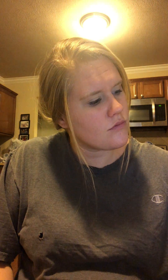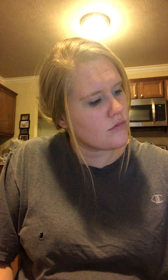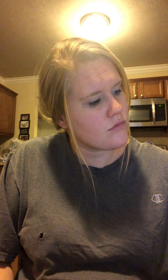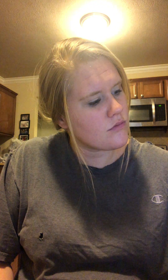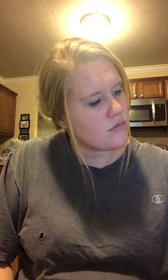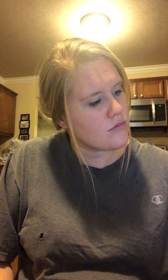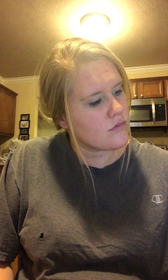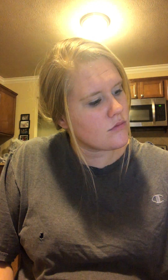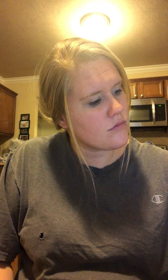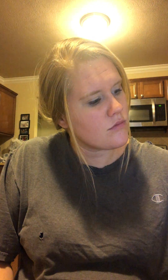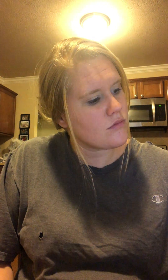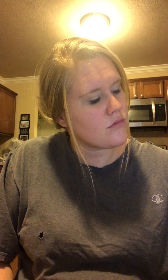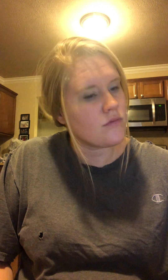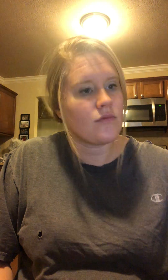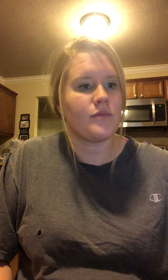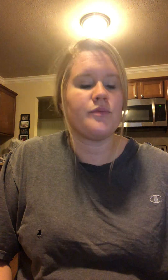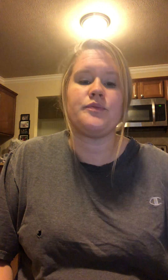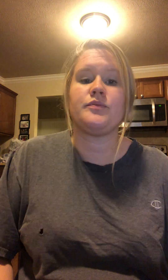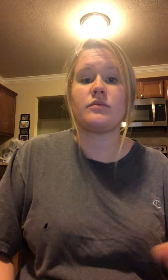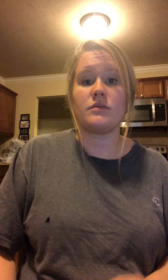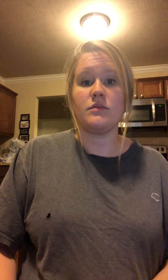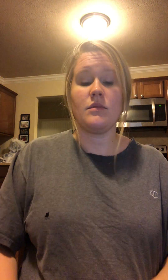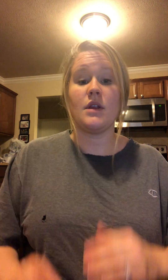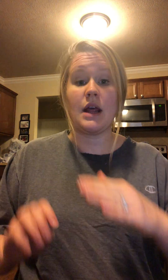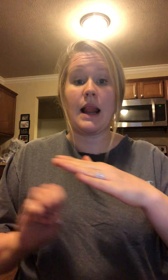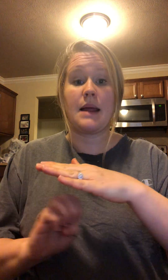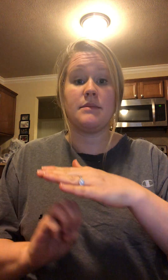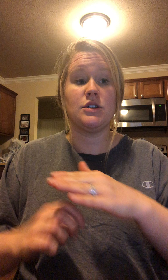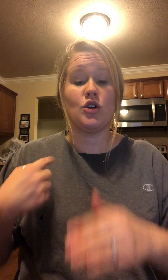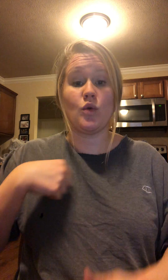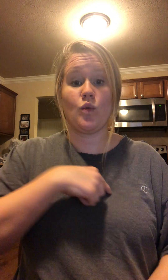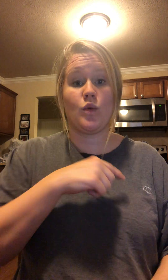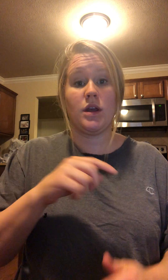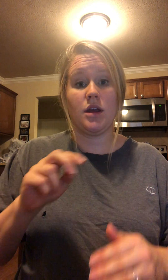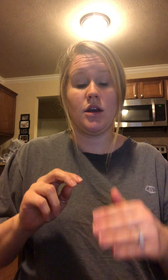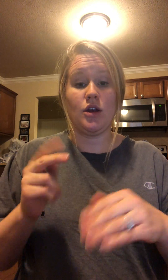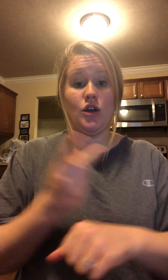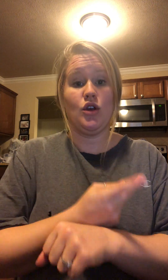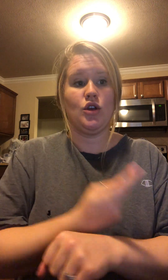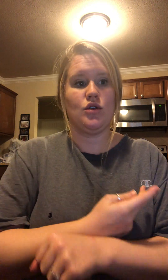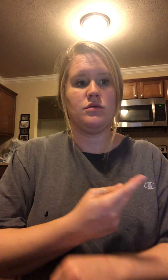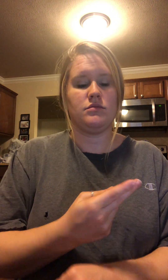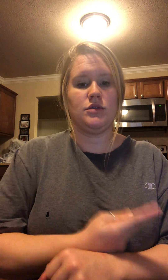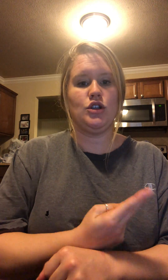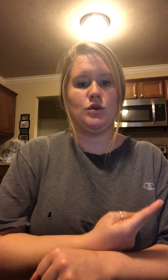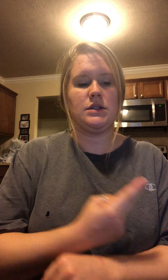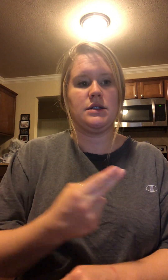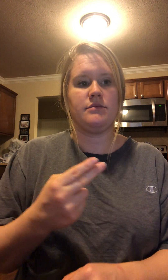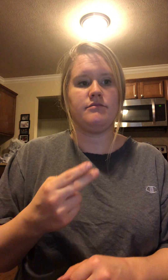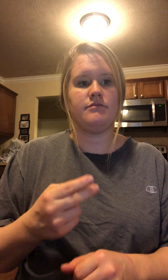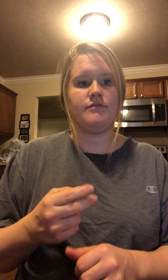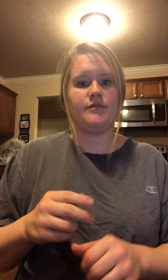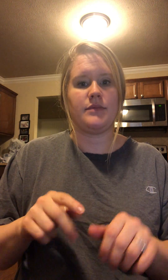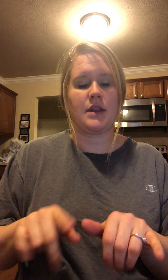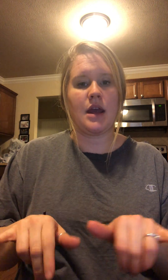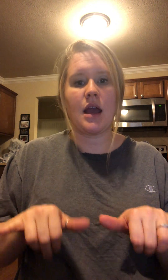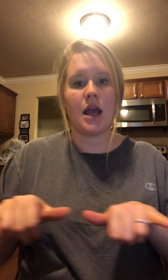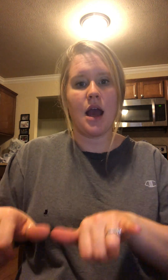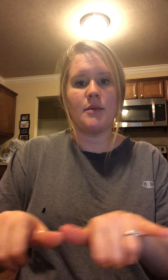In Tempe Elementary, we use Common Core Standards, which encompasses everything that a kindergartner